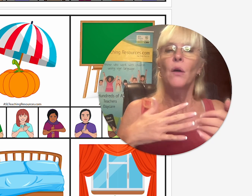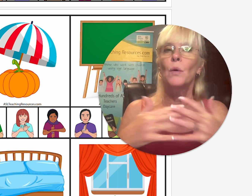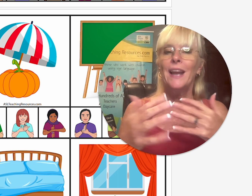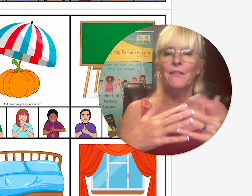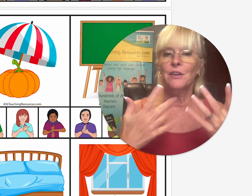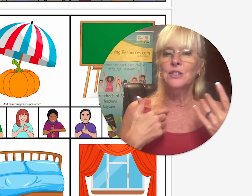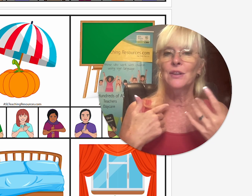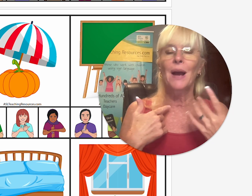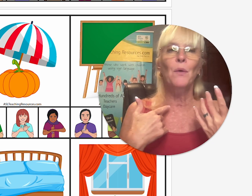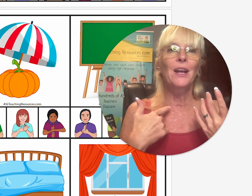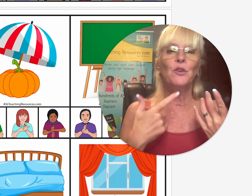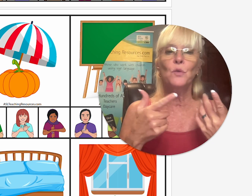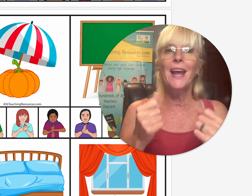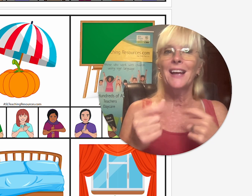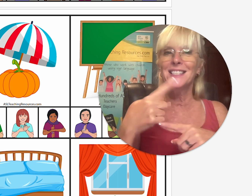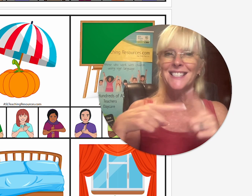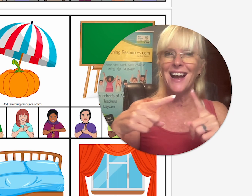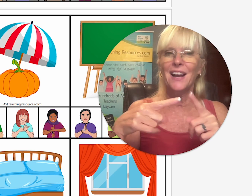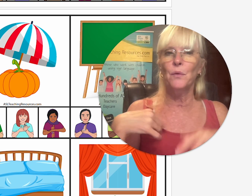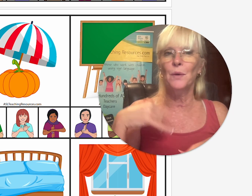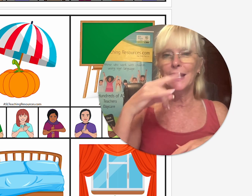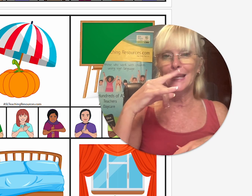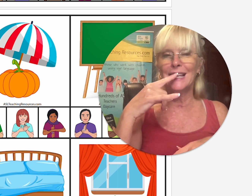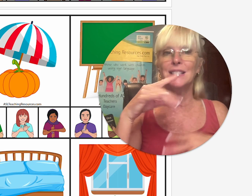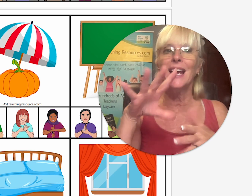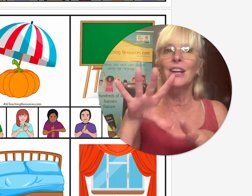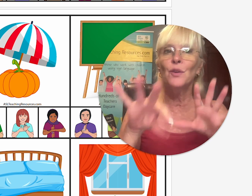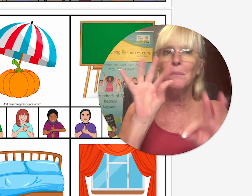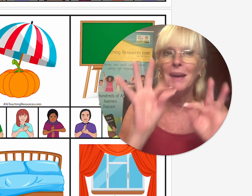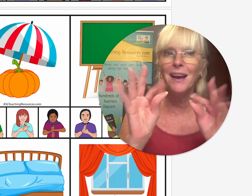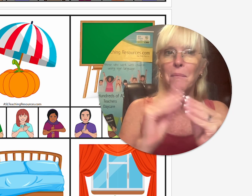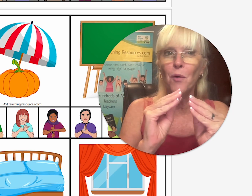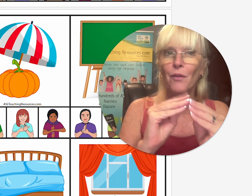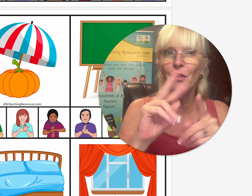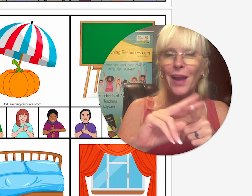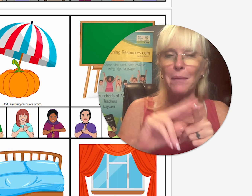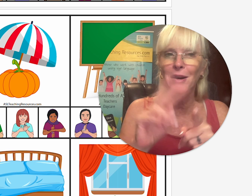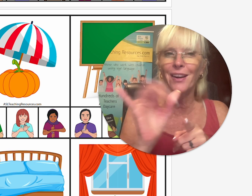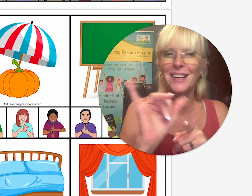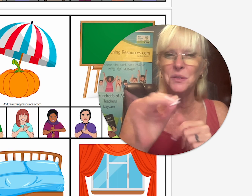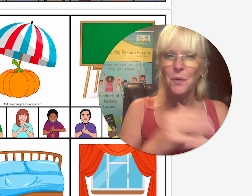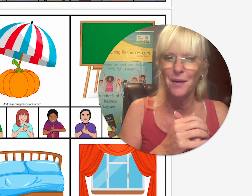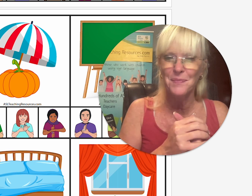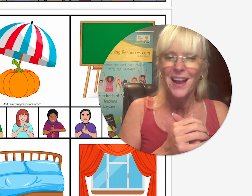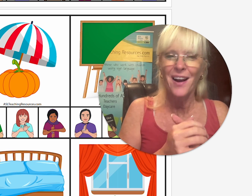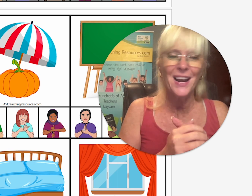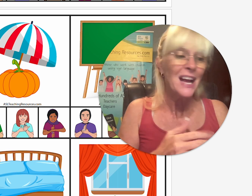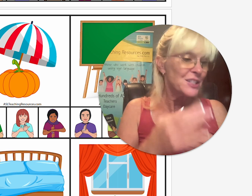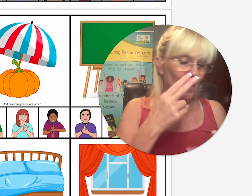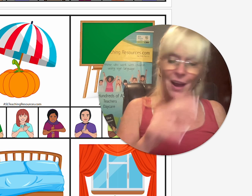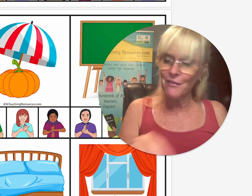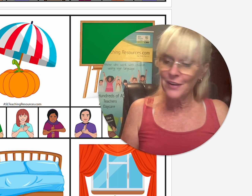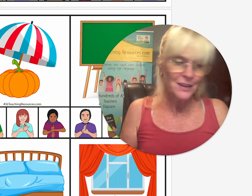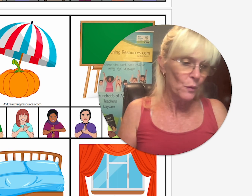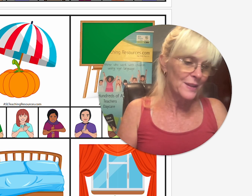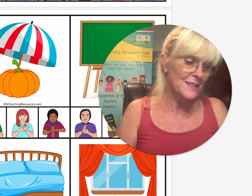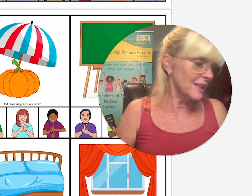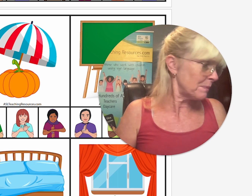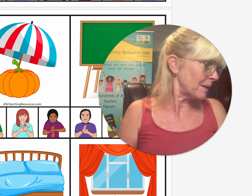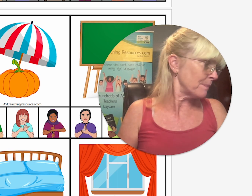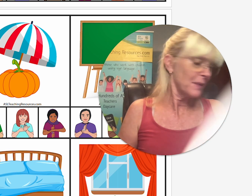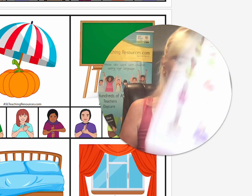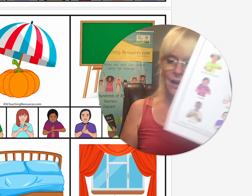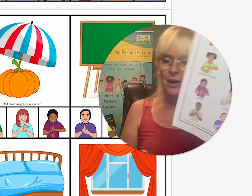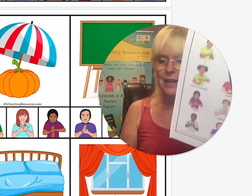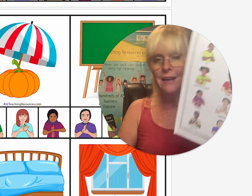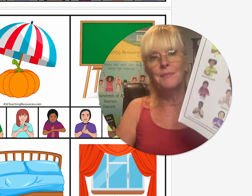curtains, whatever. So that way you can sign with the kids and you can pick up more vocabulary as well. All right, so have fun with this clip